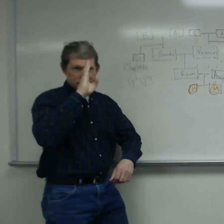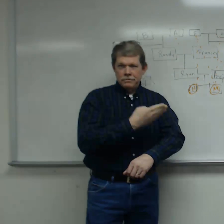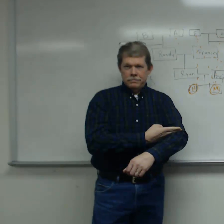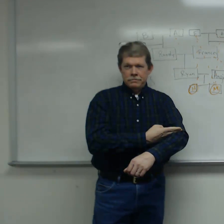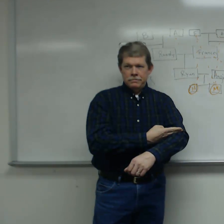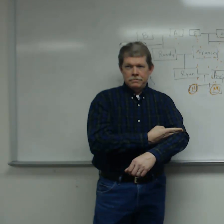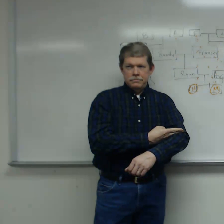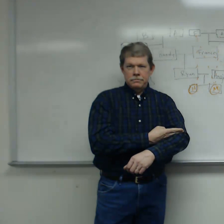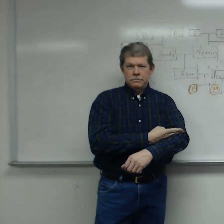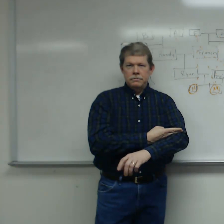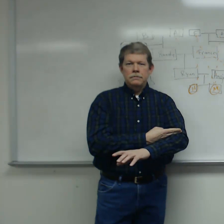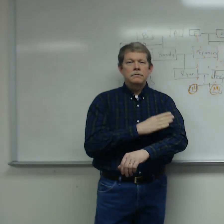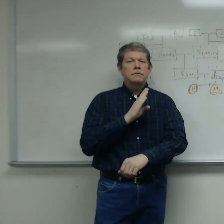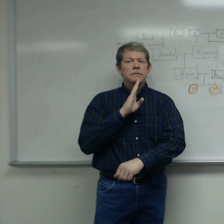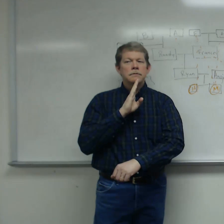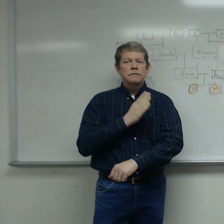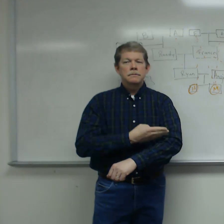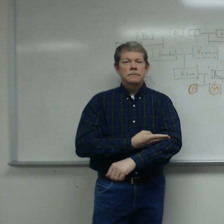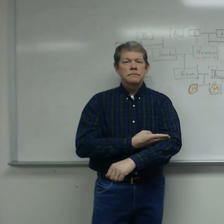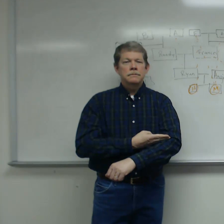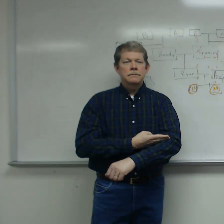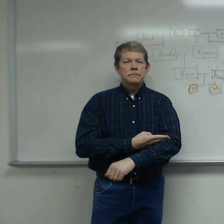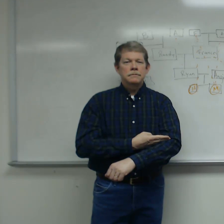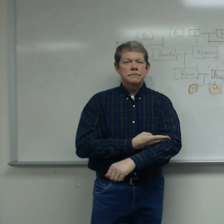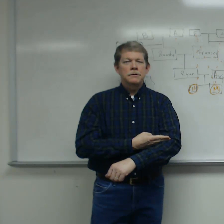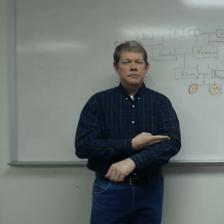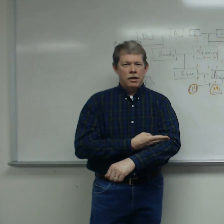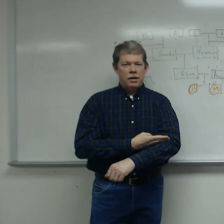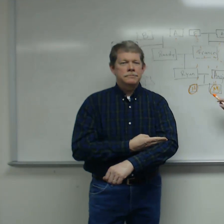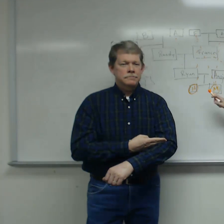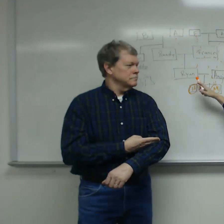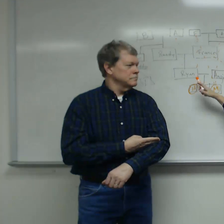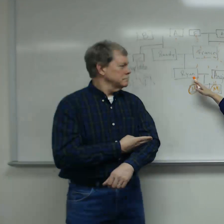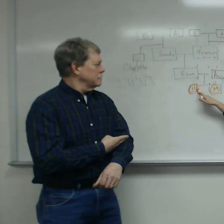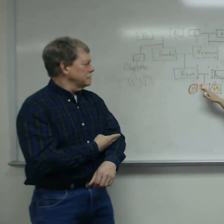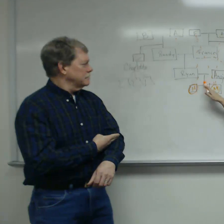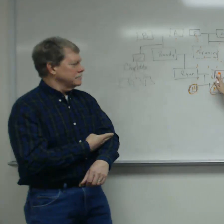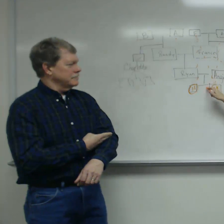I'm sorry, we didn't do that. Yeah.